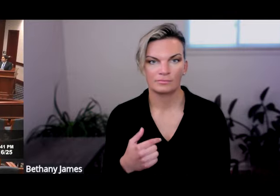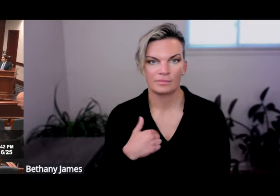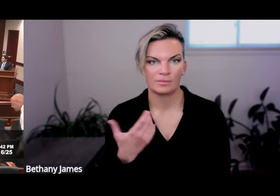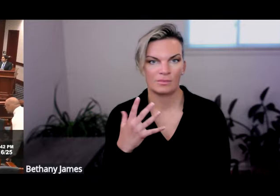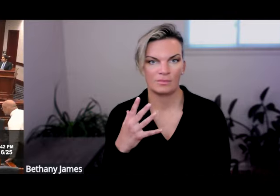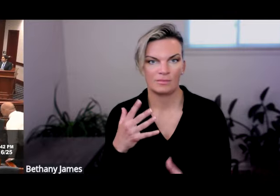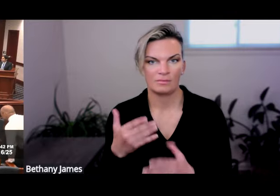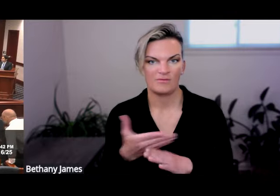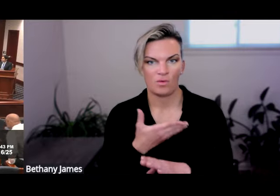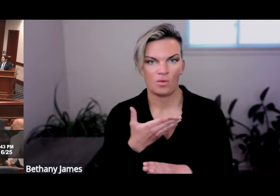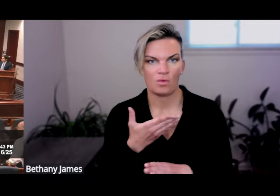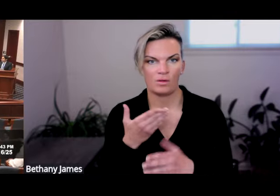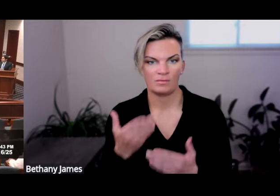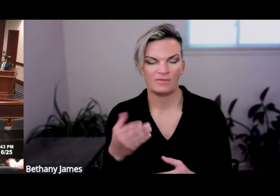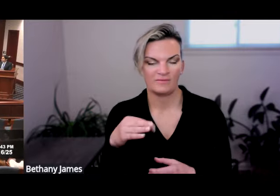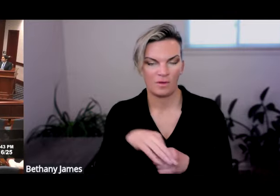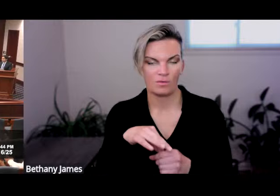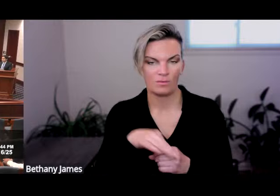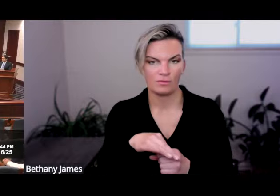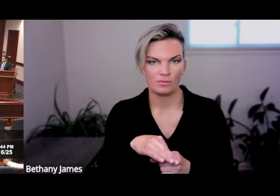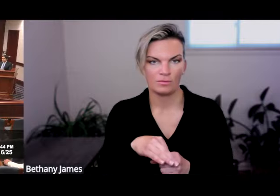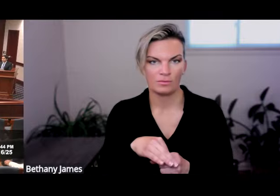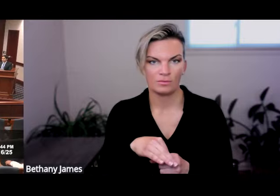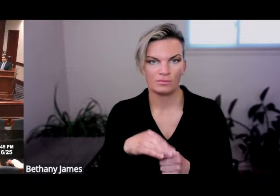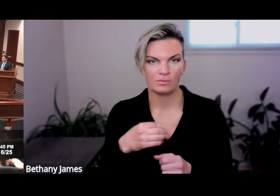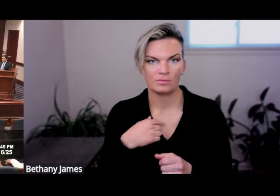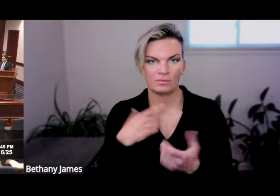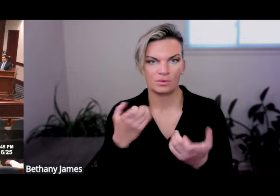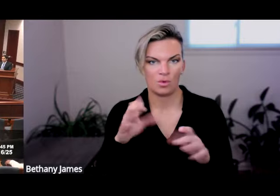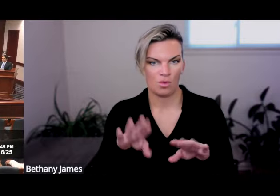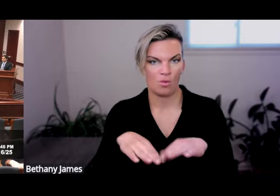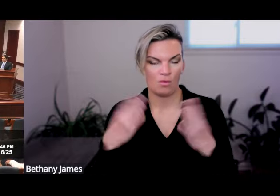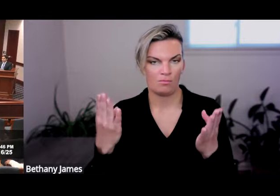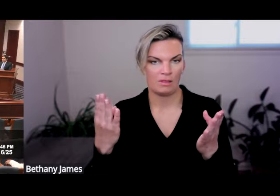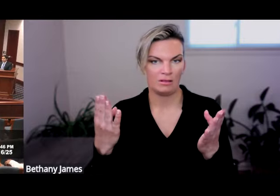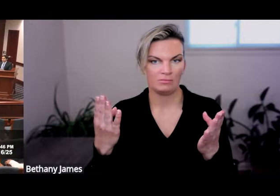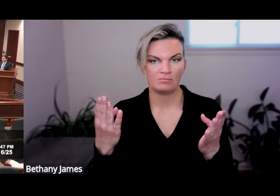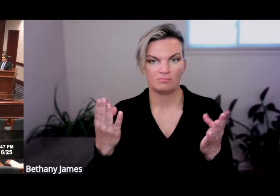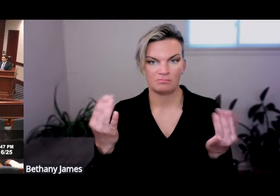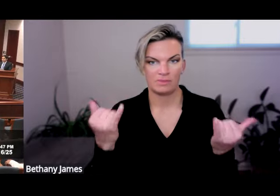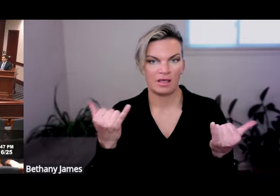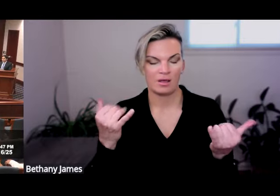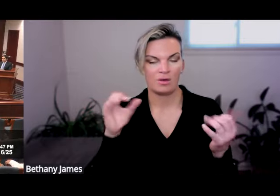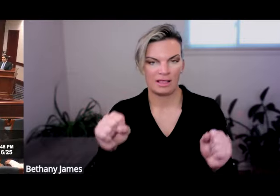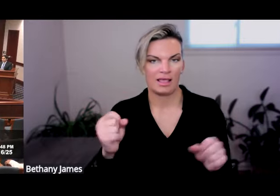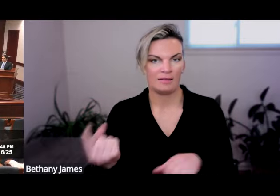before we vote, I will open the floor up if you would like to.